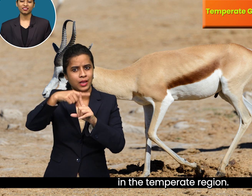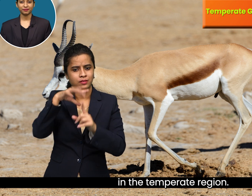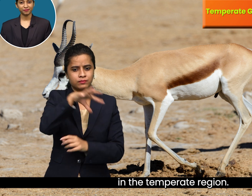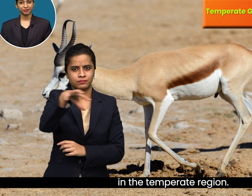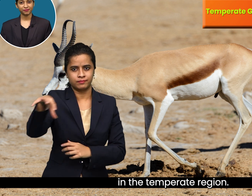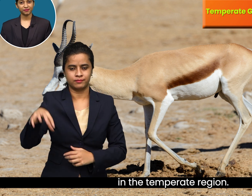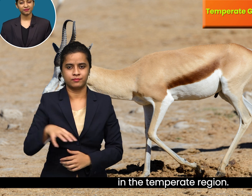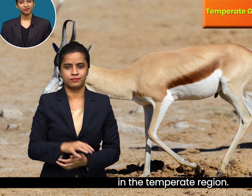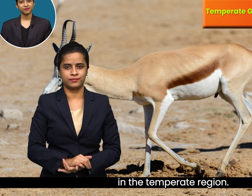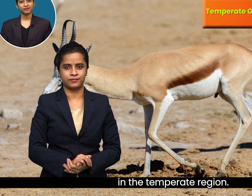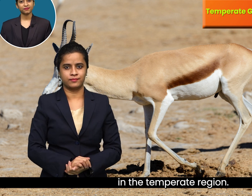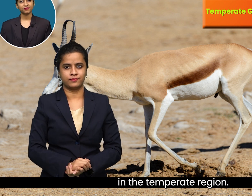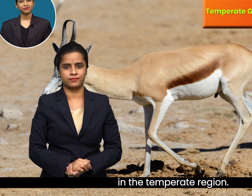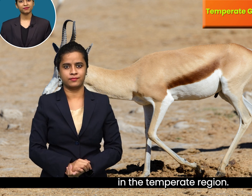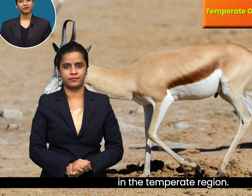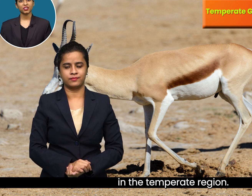region.